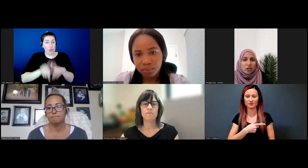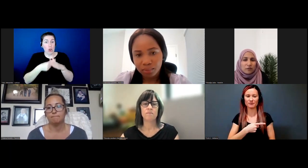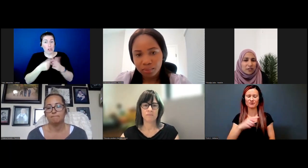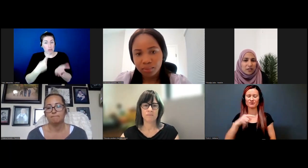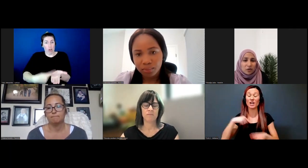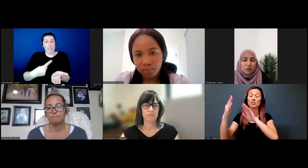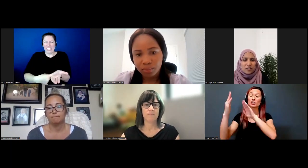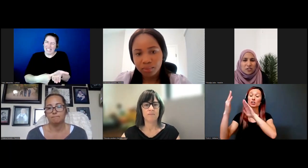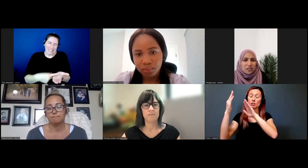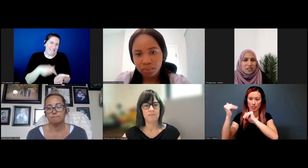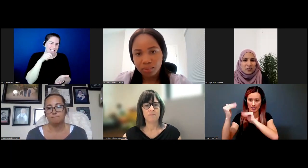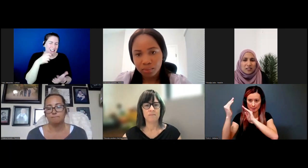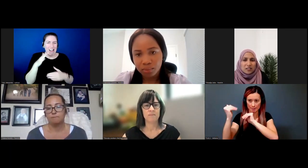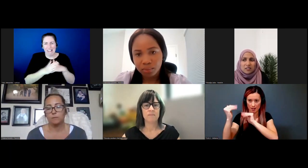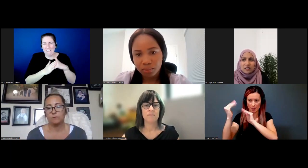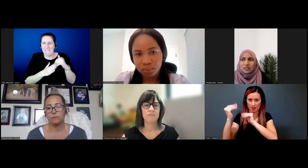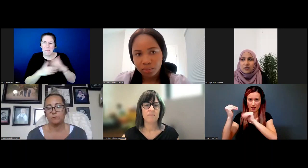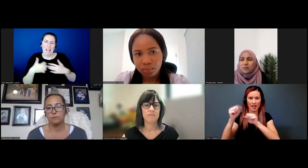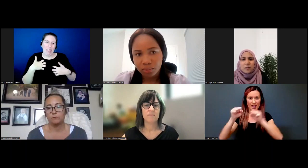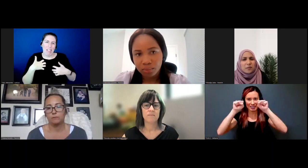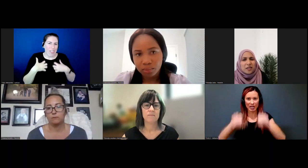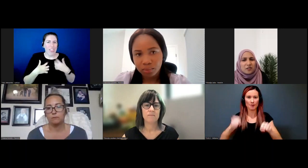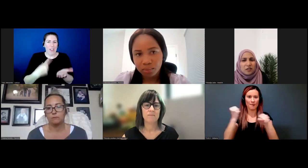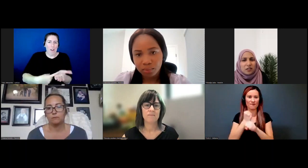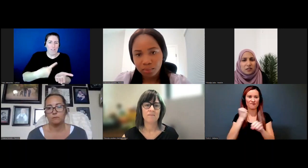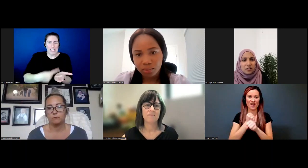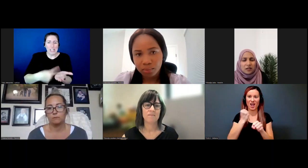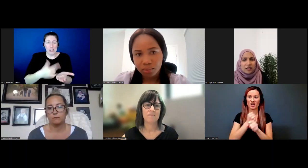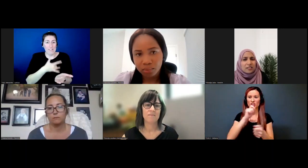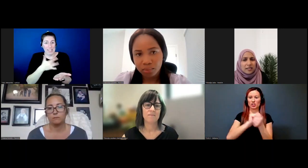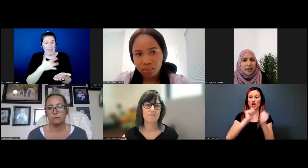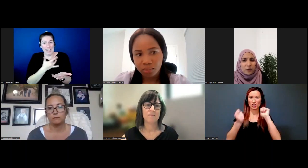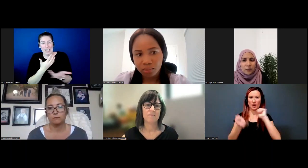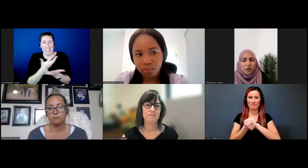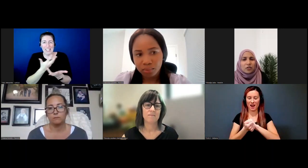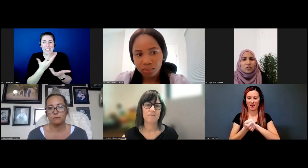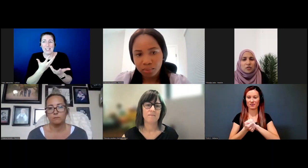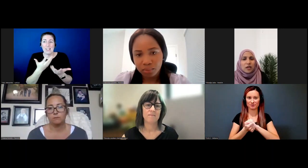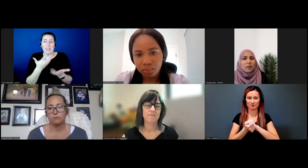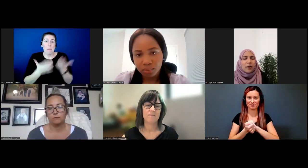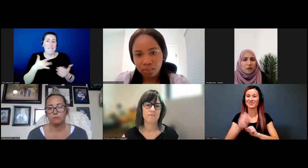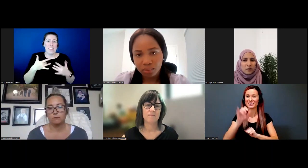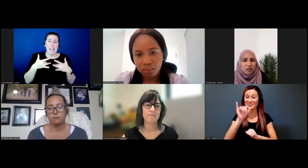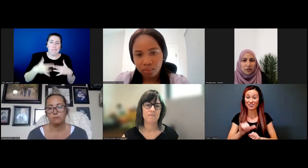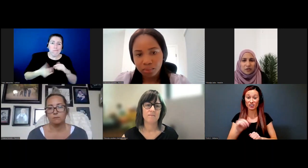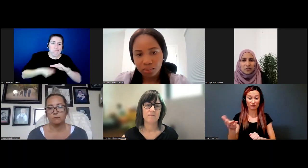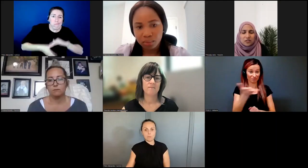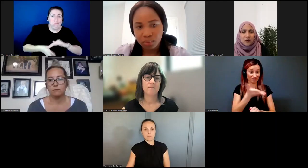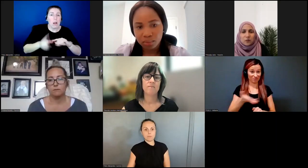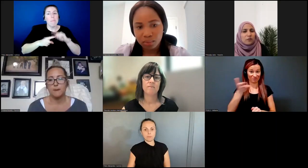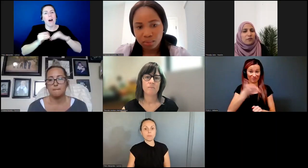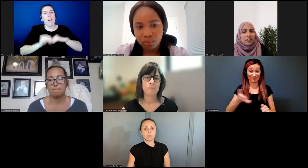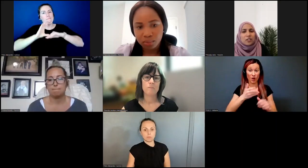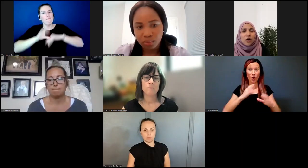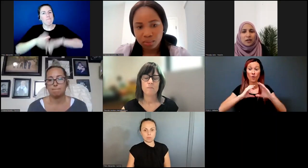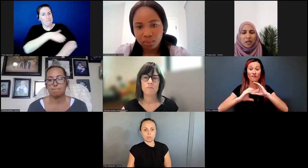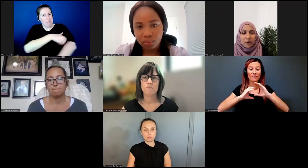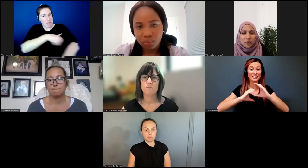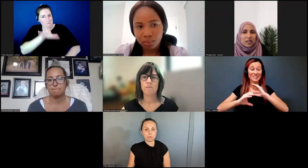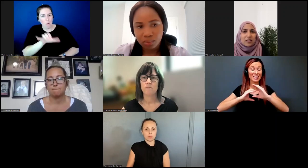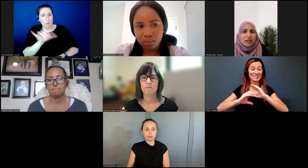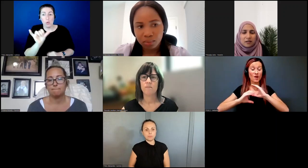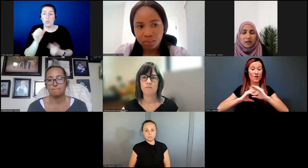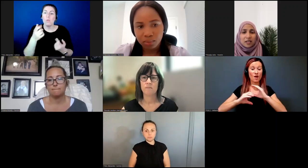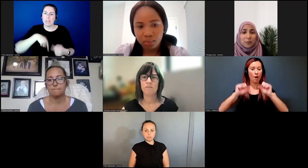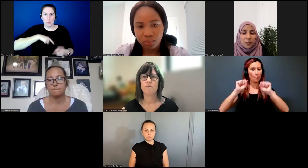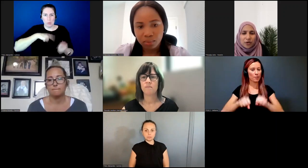conversations that just maybe make us feel down, but also empowered, because we are finally talking about